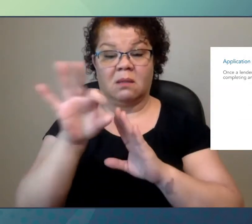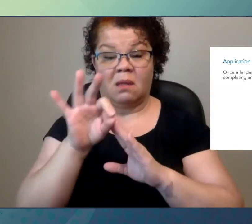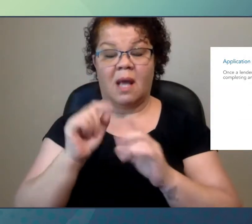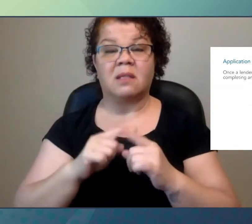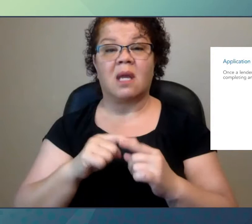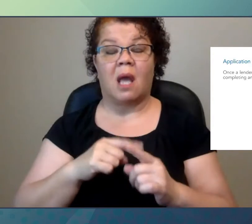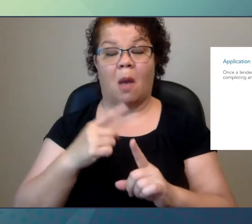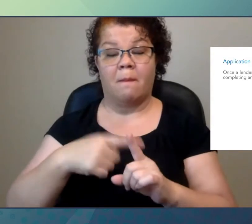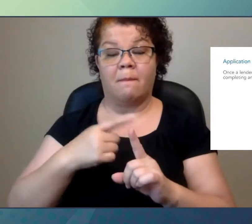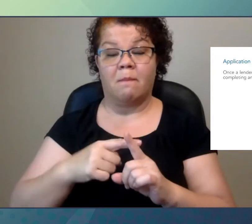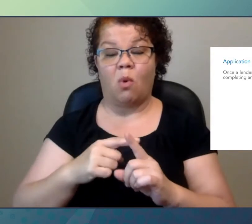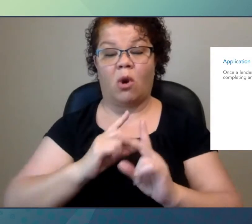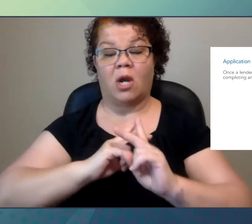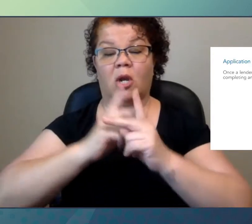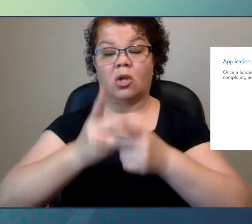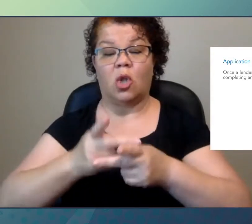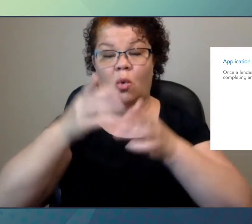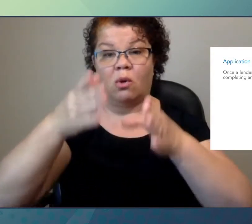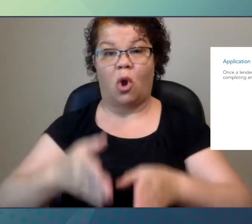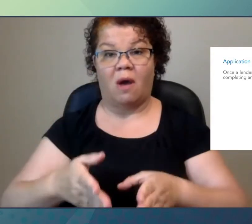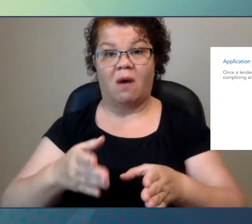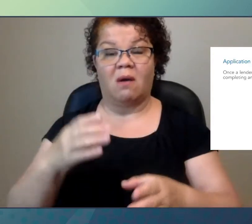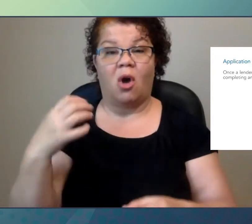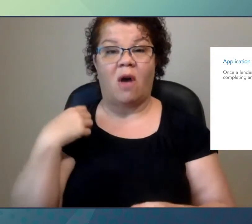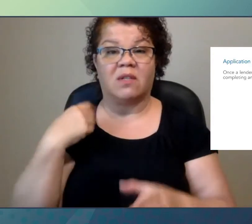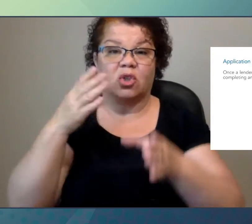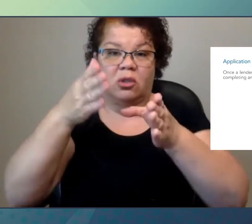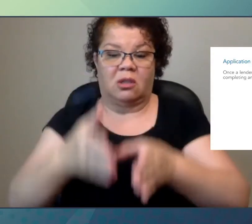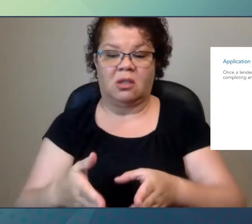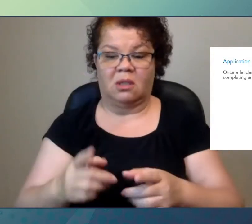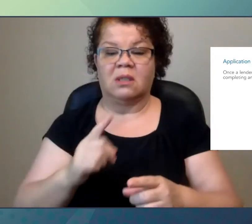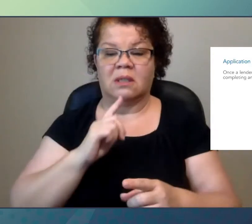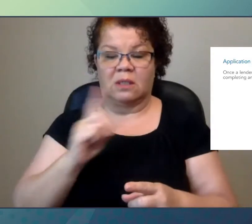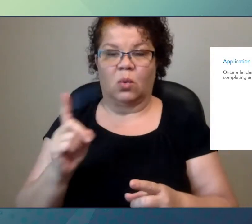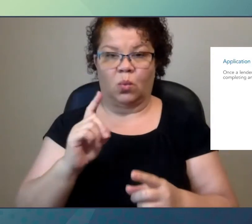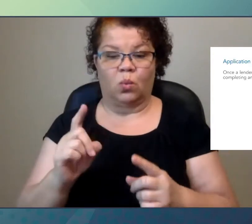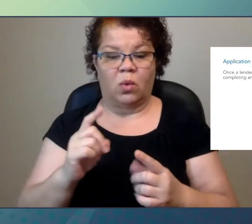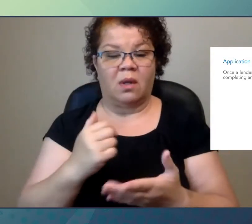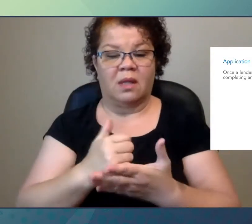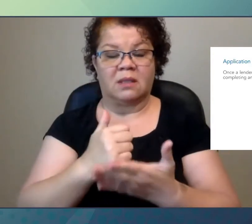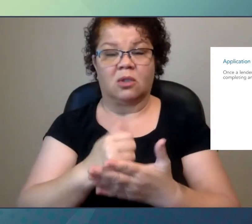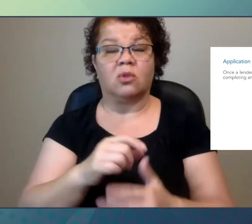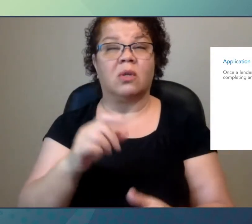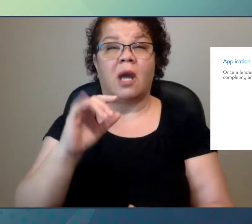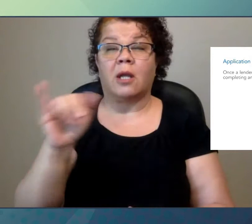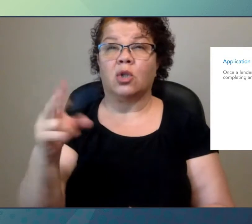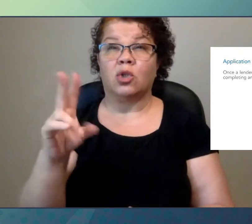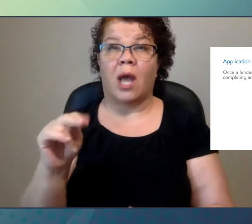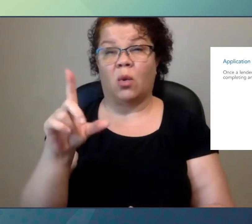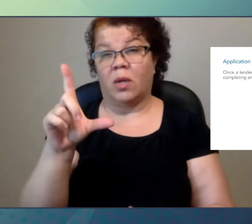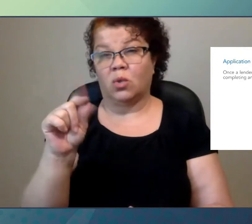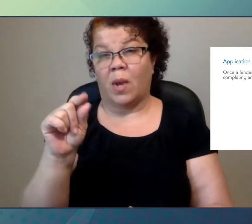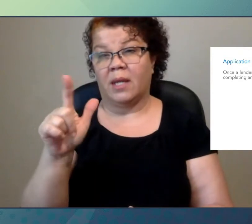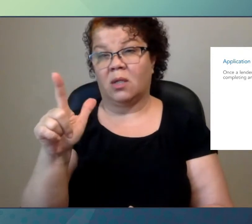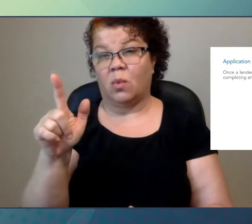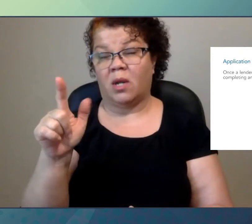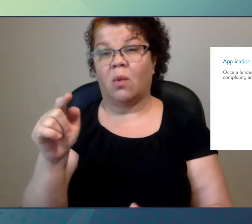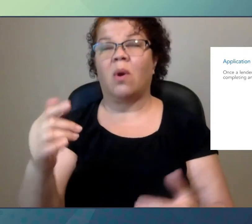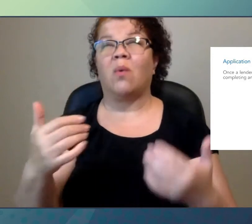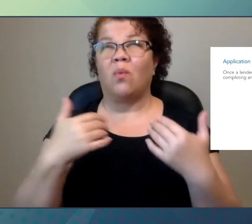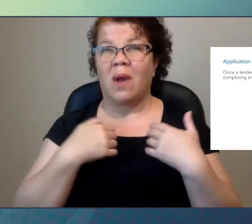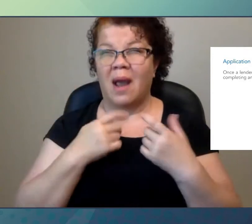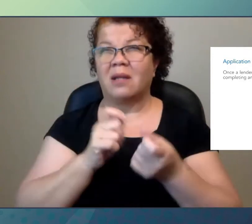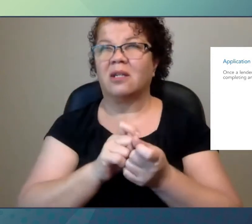application. So in January of 2021, we had a change